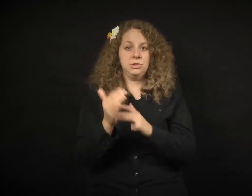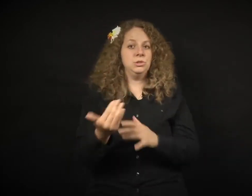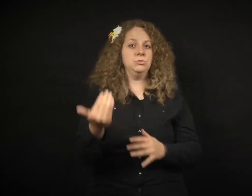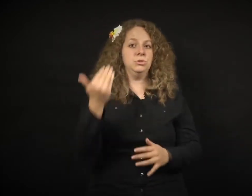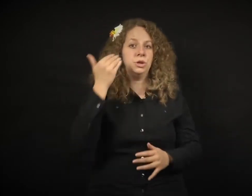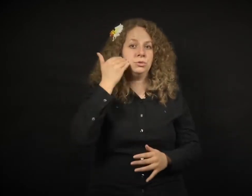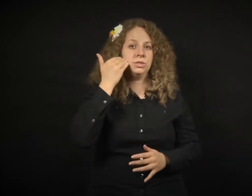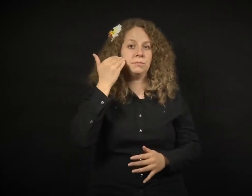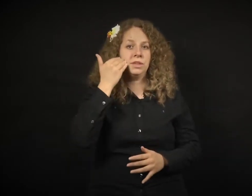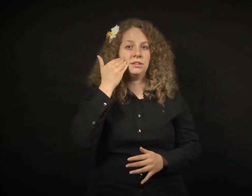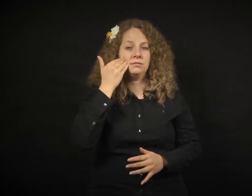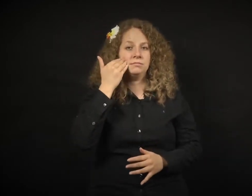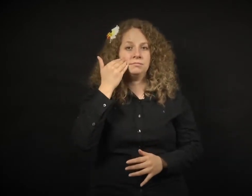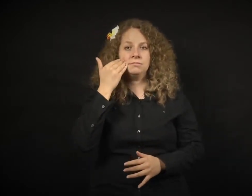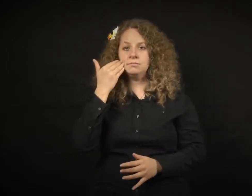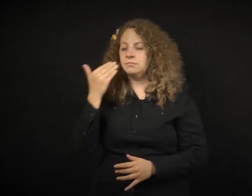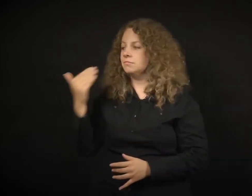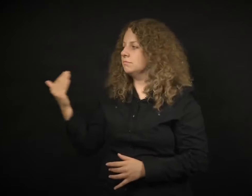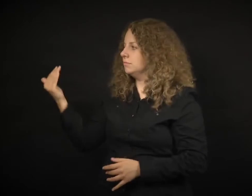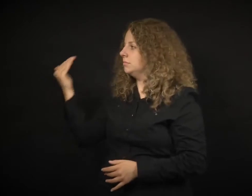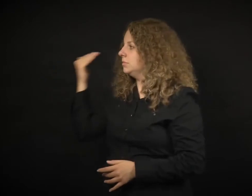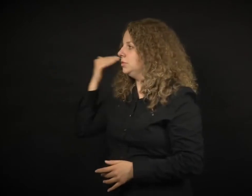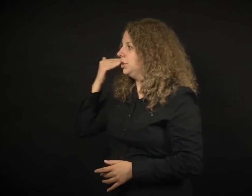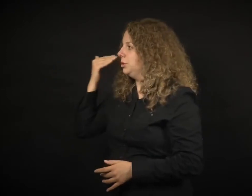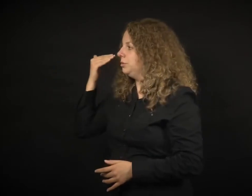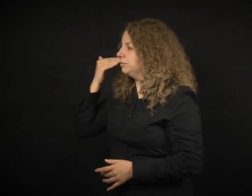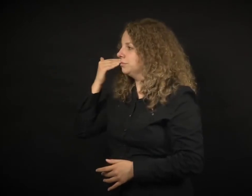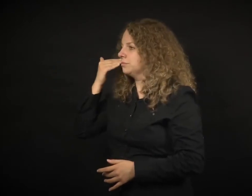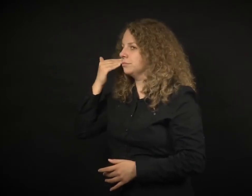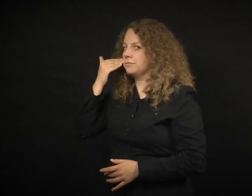To know something. Know.